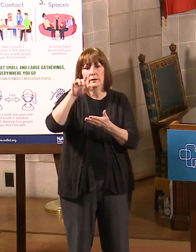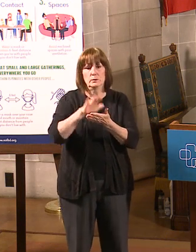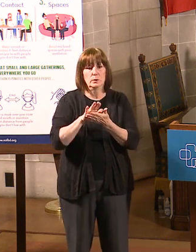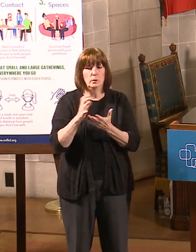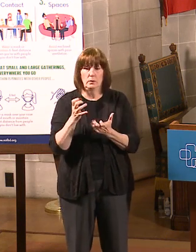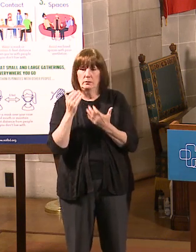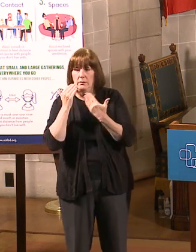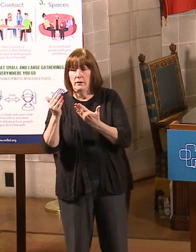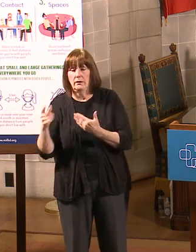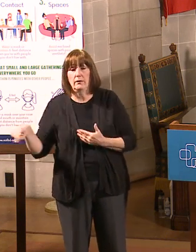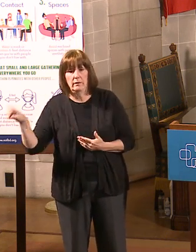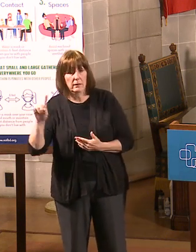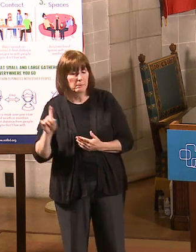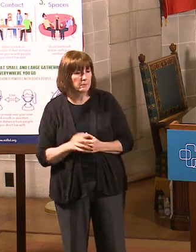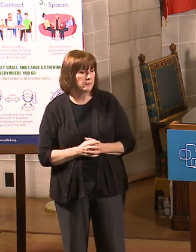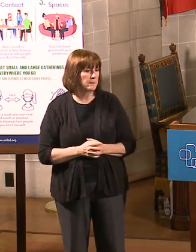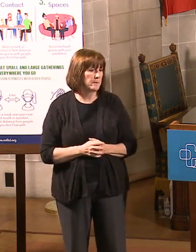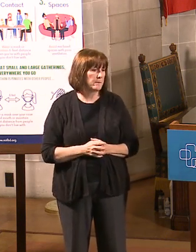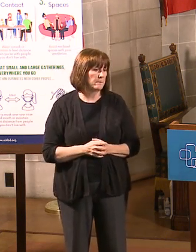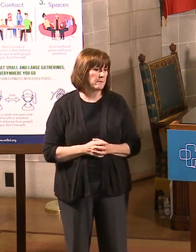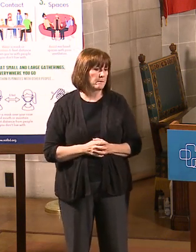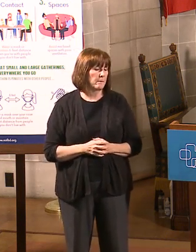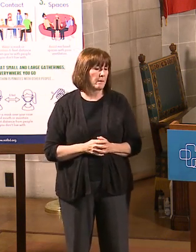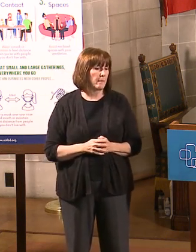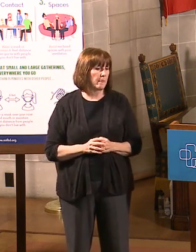that. And then let's see.